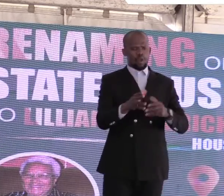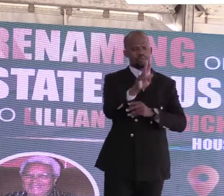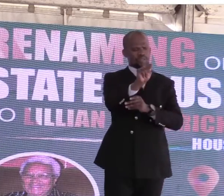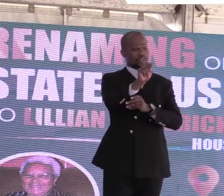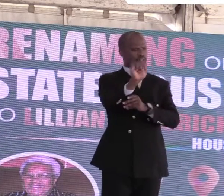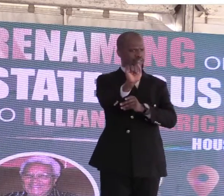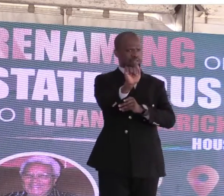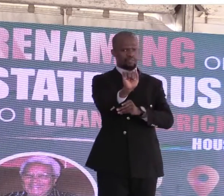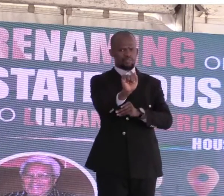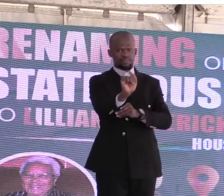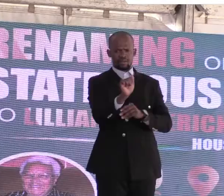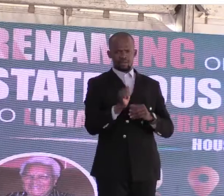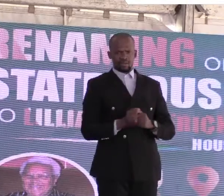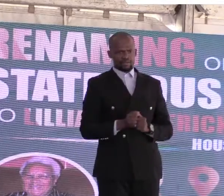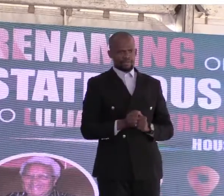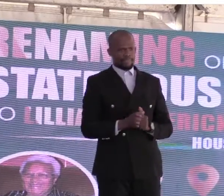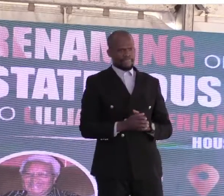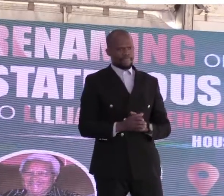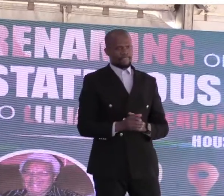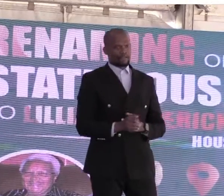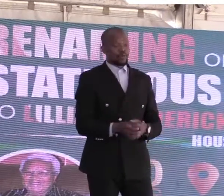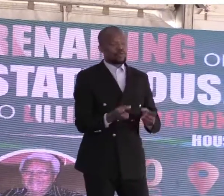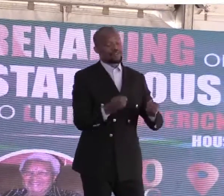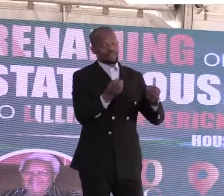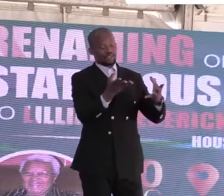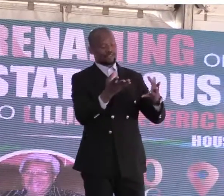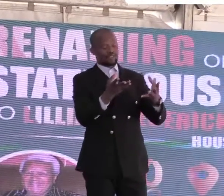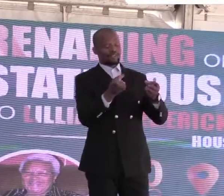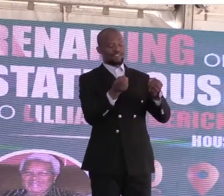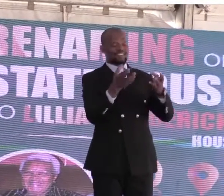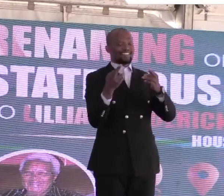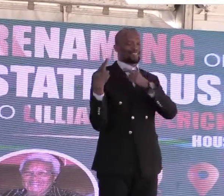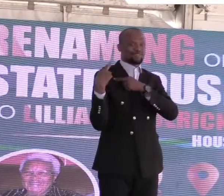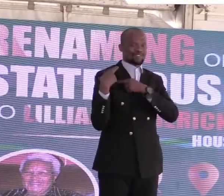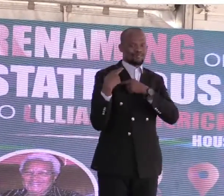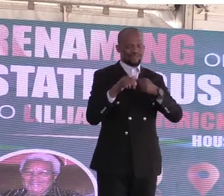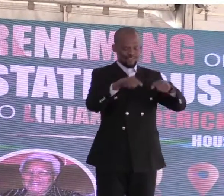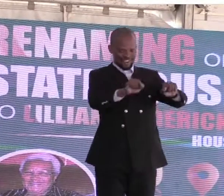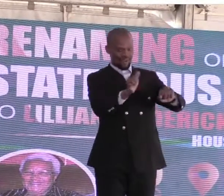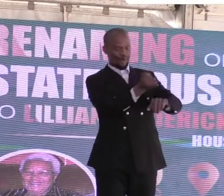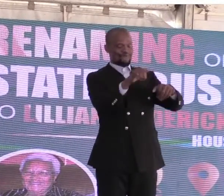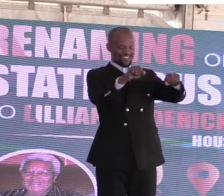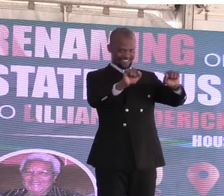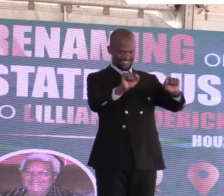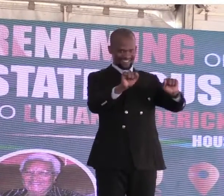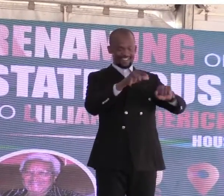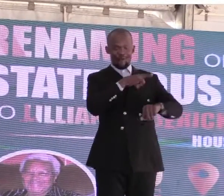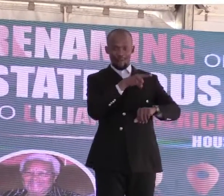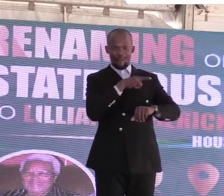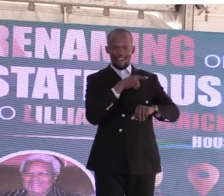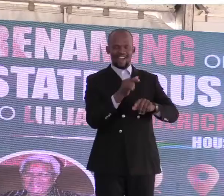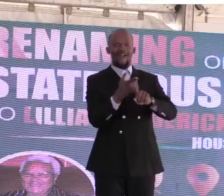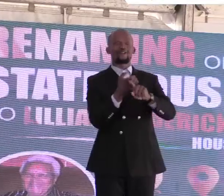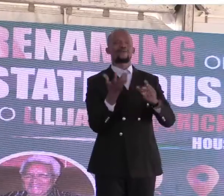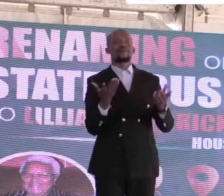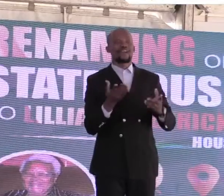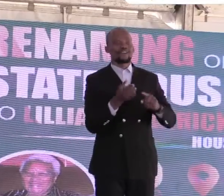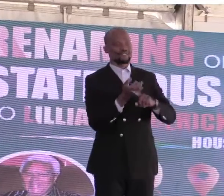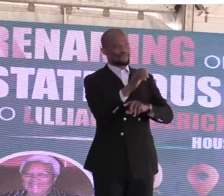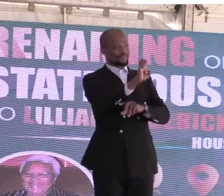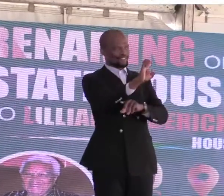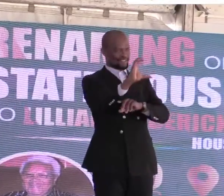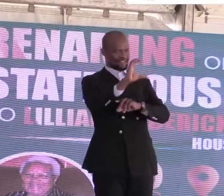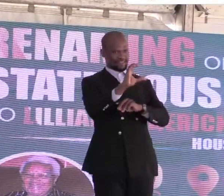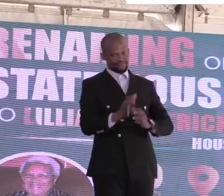who has been given a responsibility of being chair of chairs because he comes from the home of